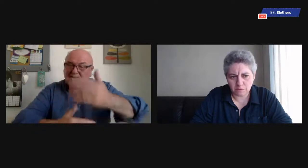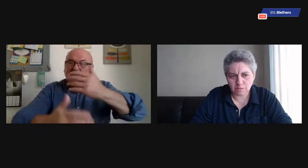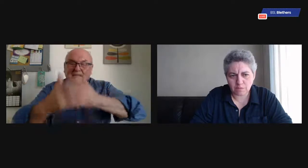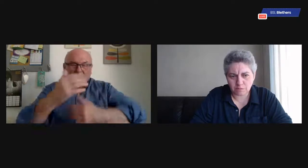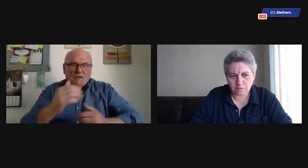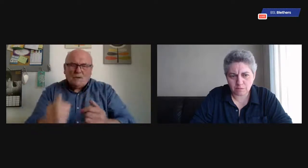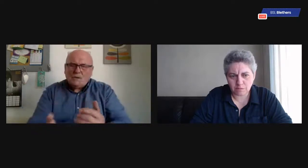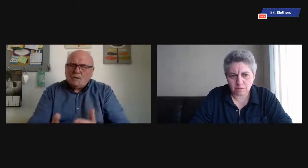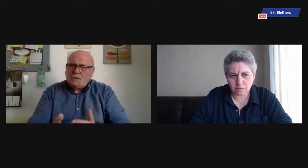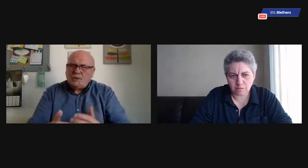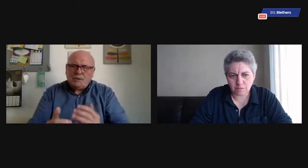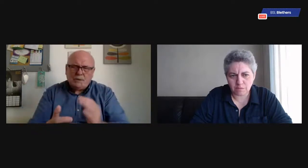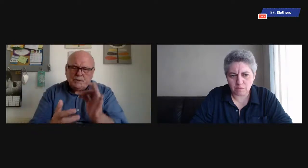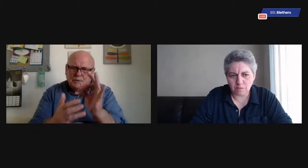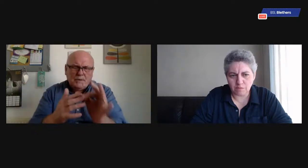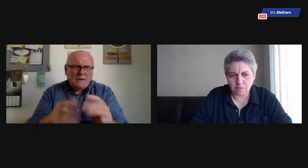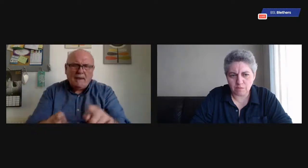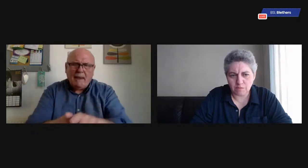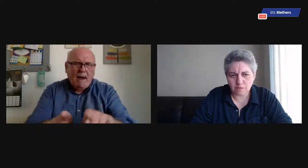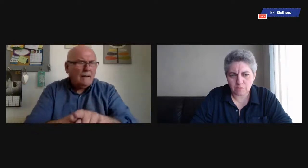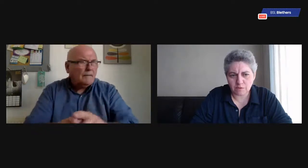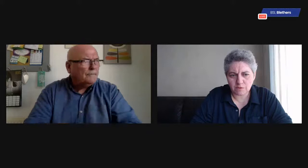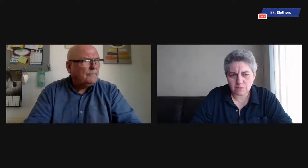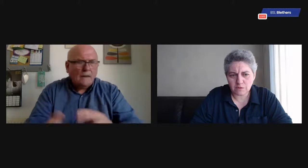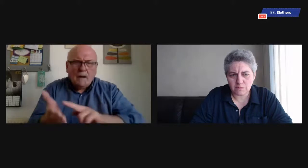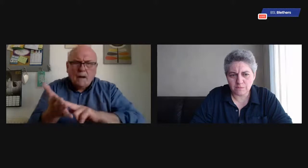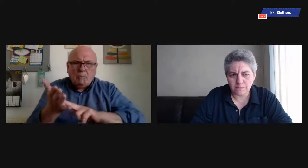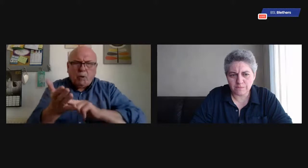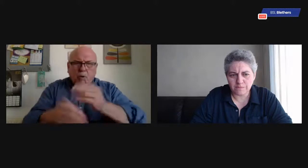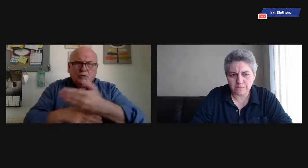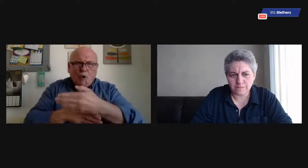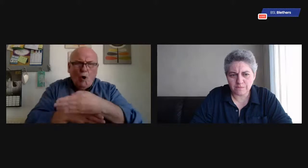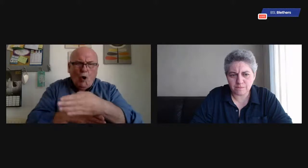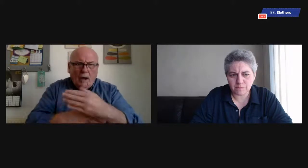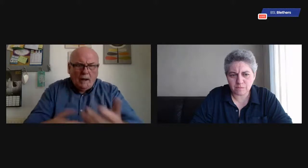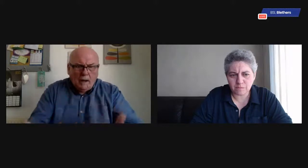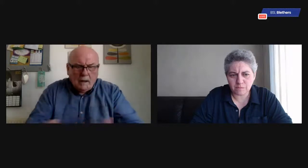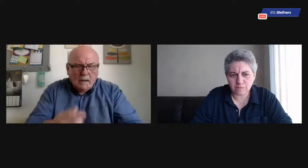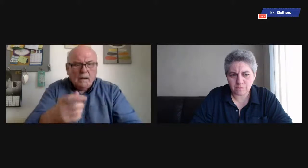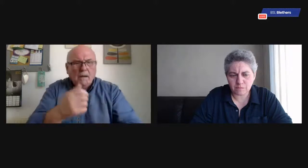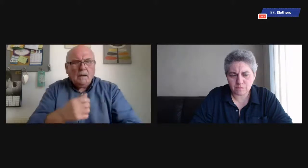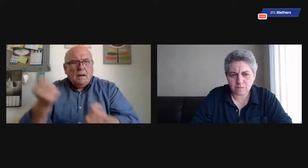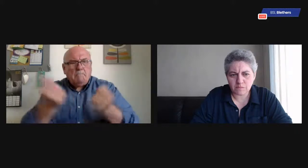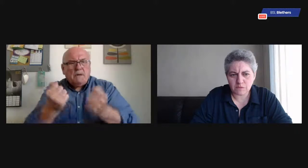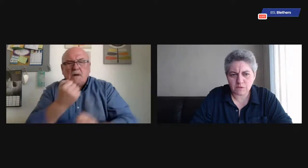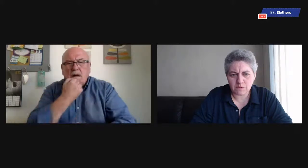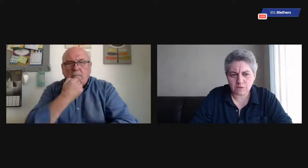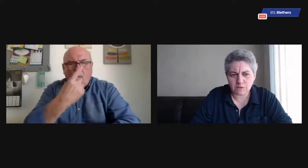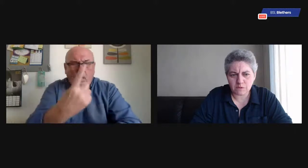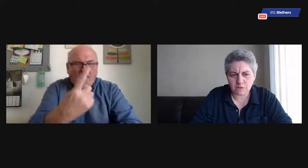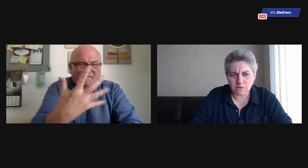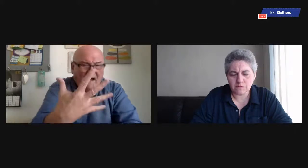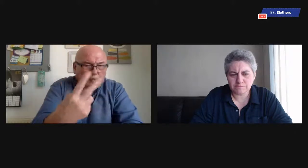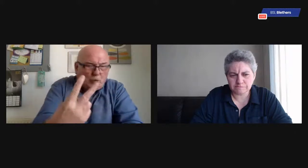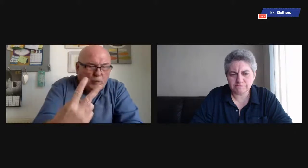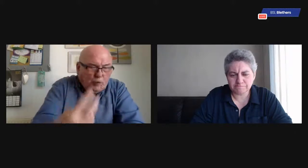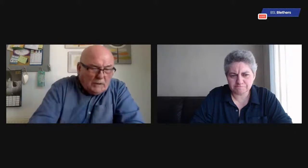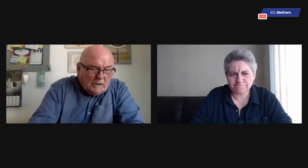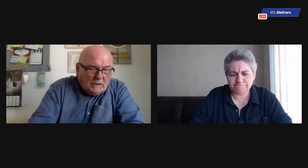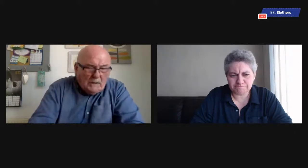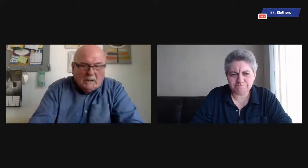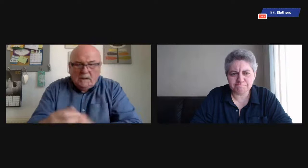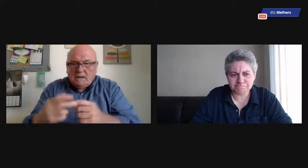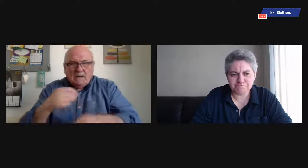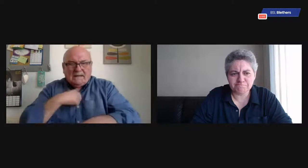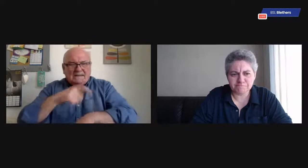So then they would start to relay what had happened. So they would maybe say things like, the